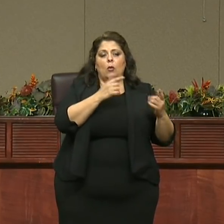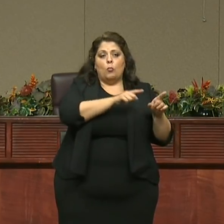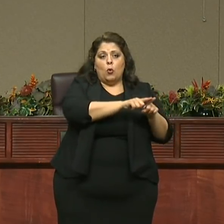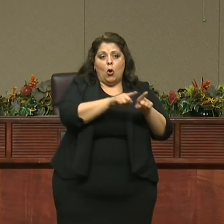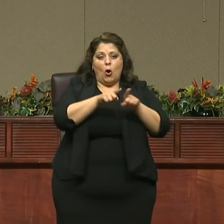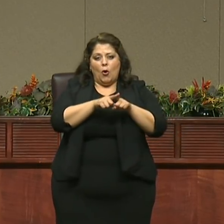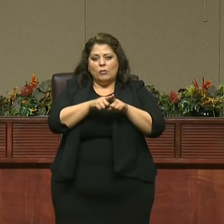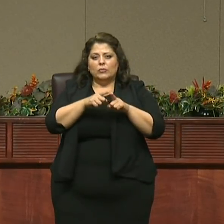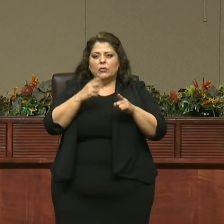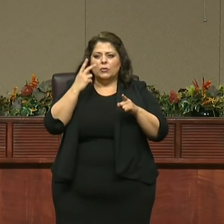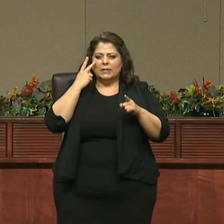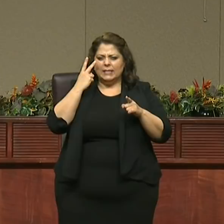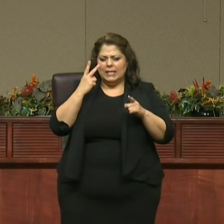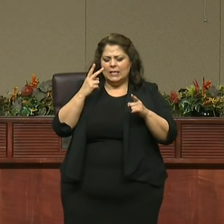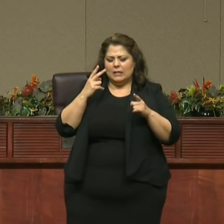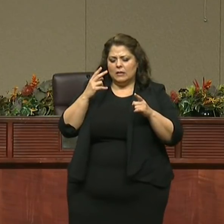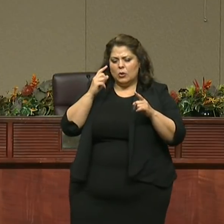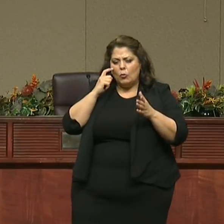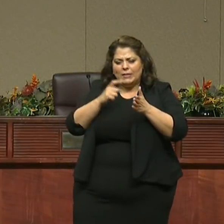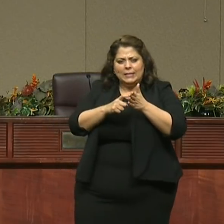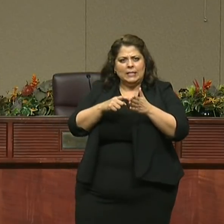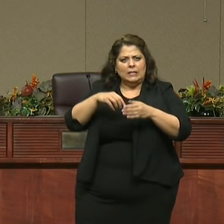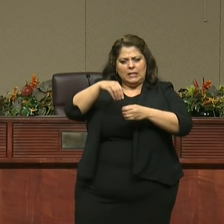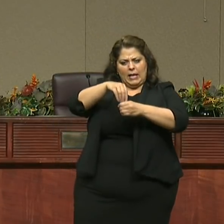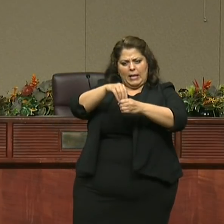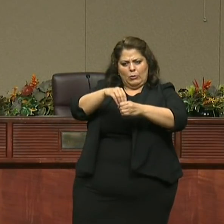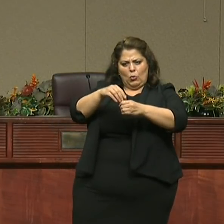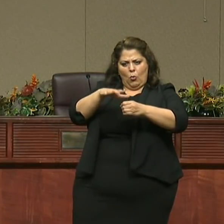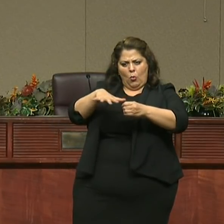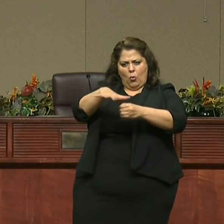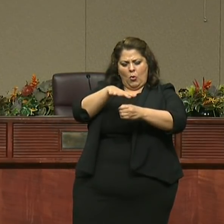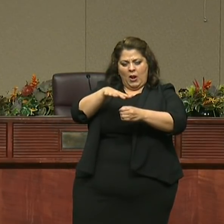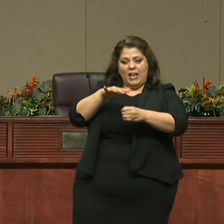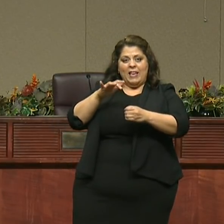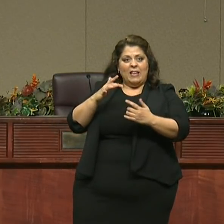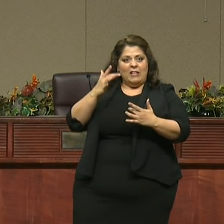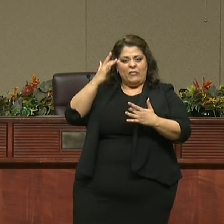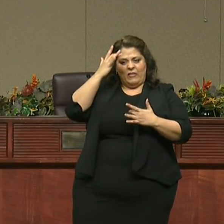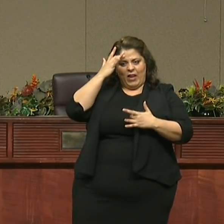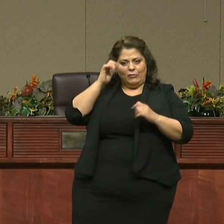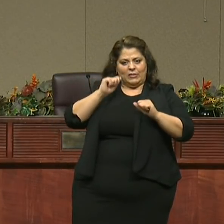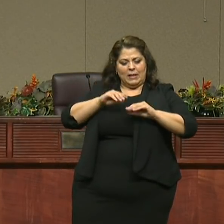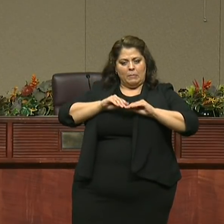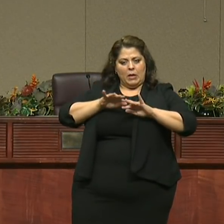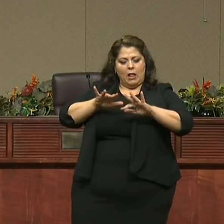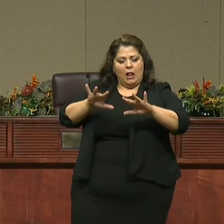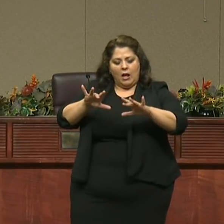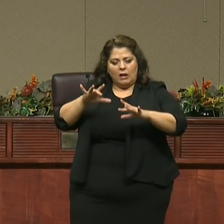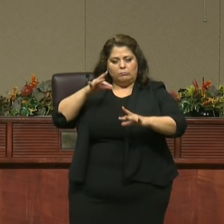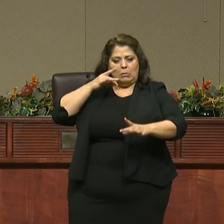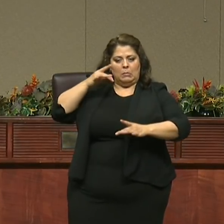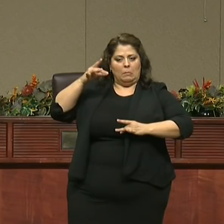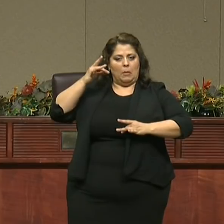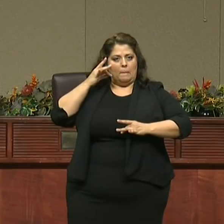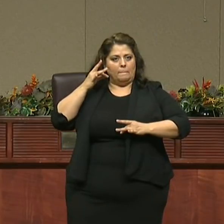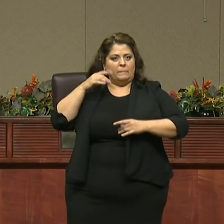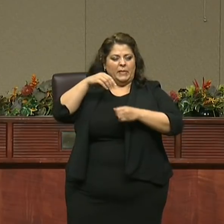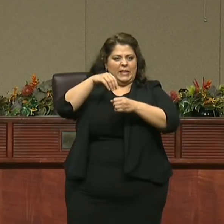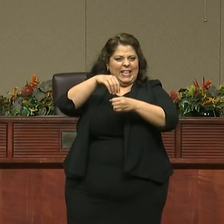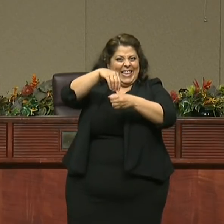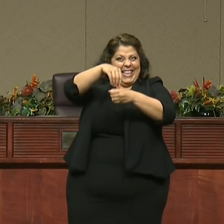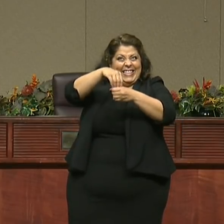indoor environments now that we know that the virus can be transmitted indoor environments